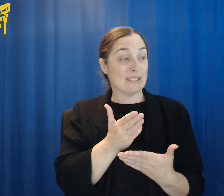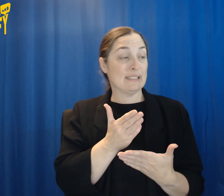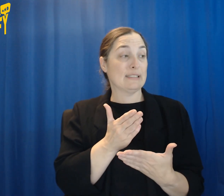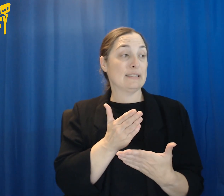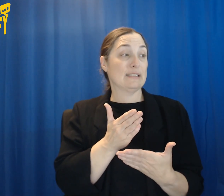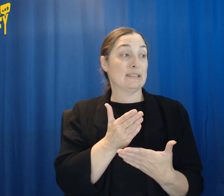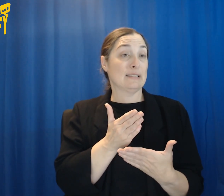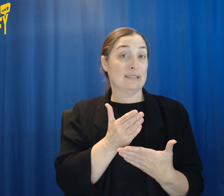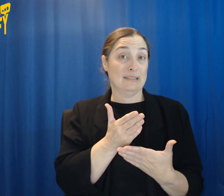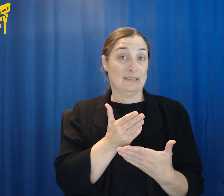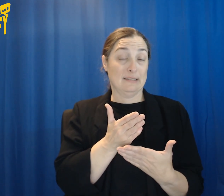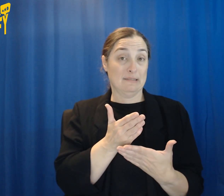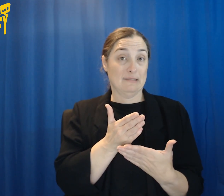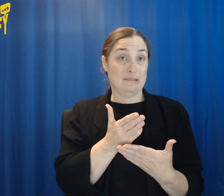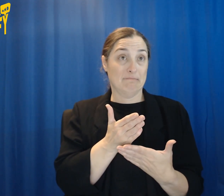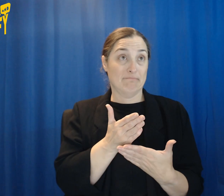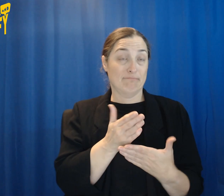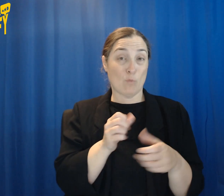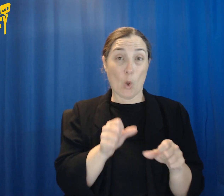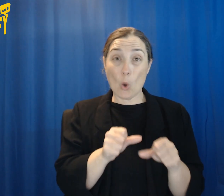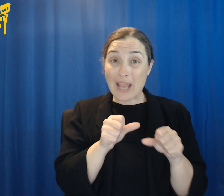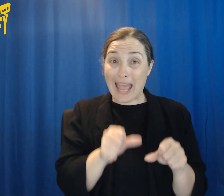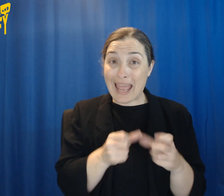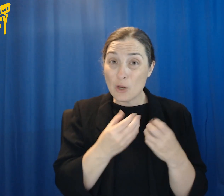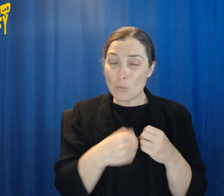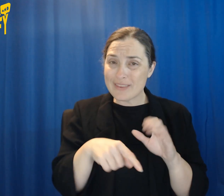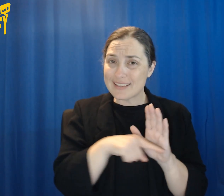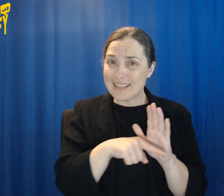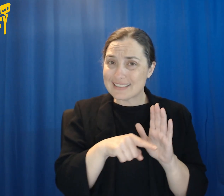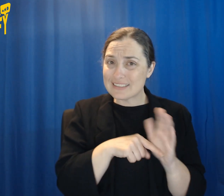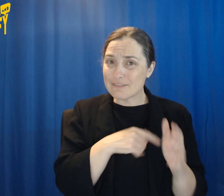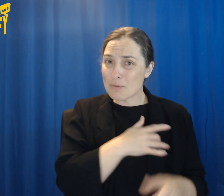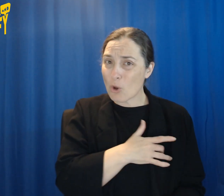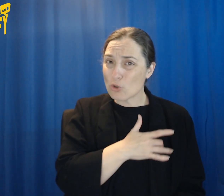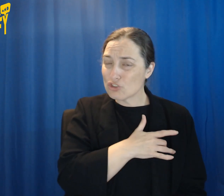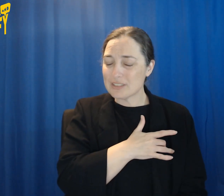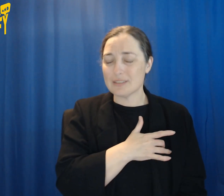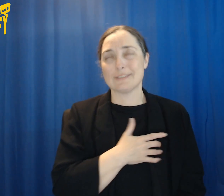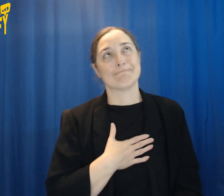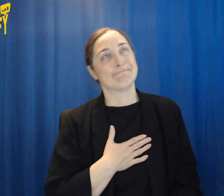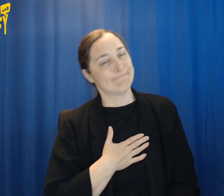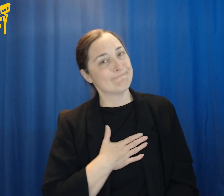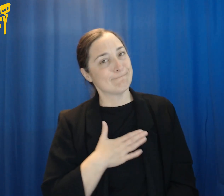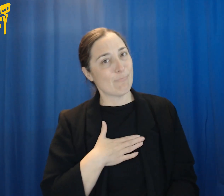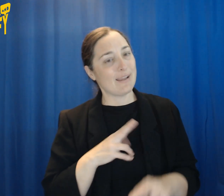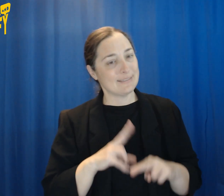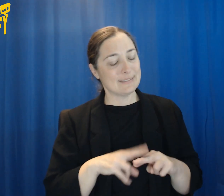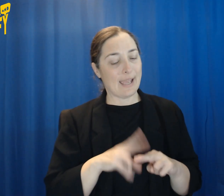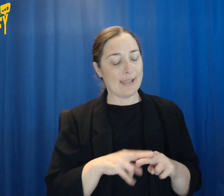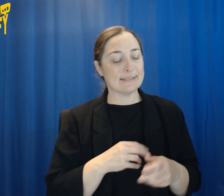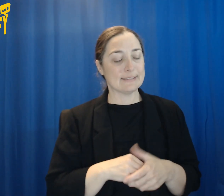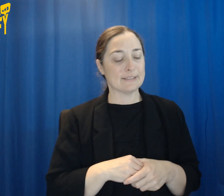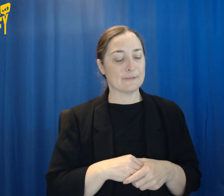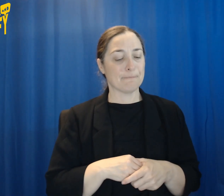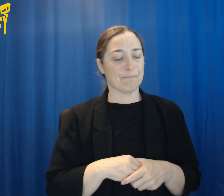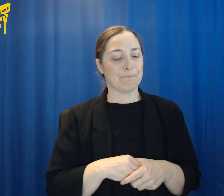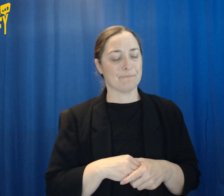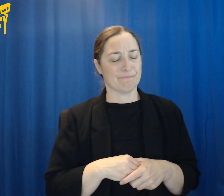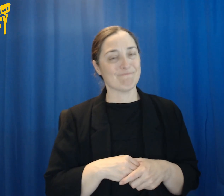okay with experiencing negative emotions? My darling dad does very much struggle with negative